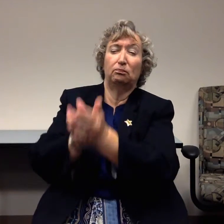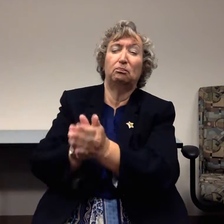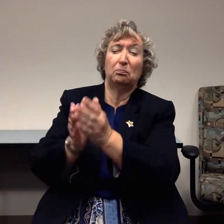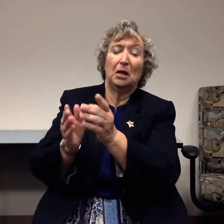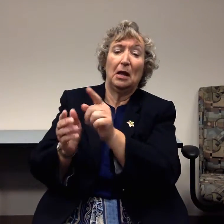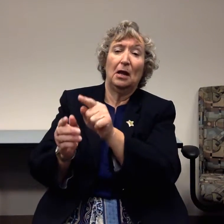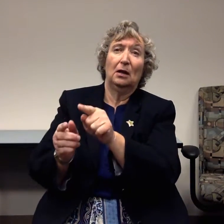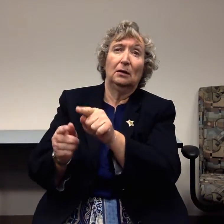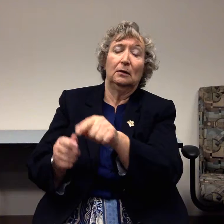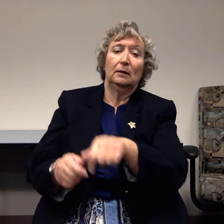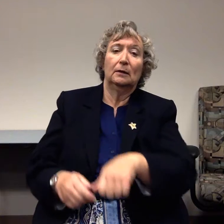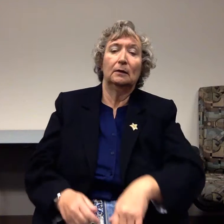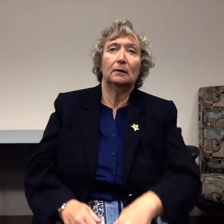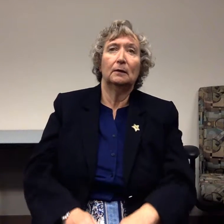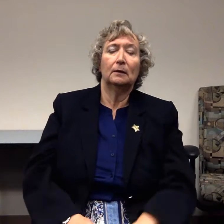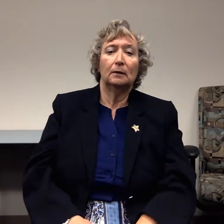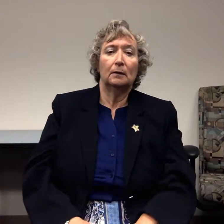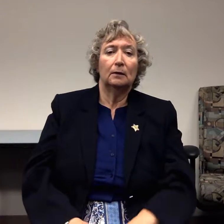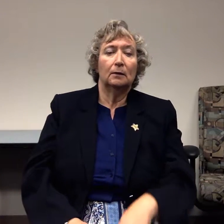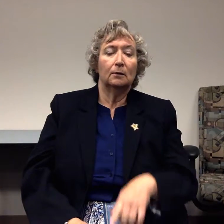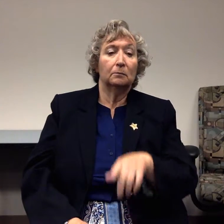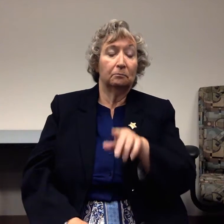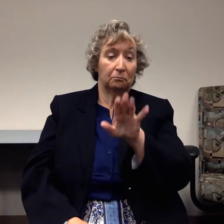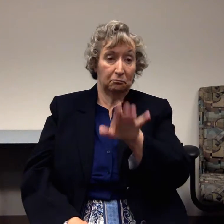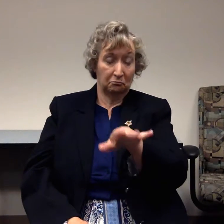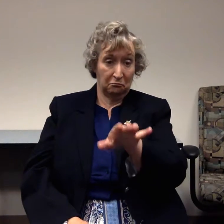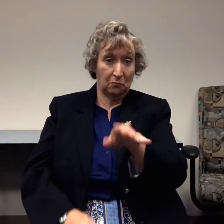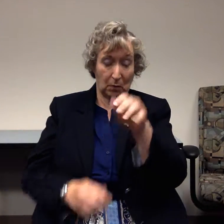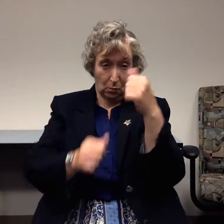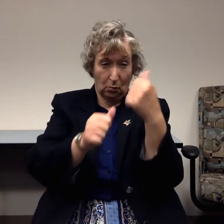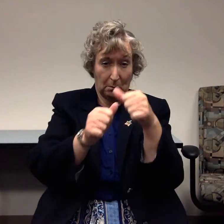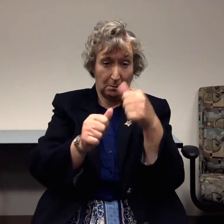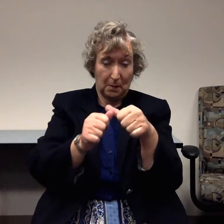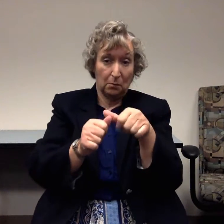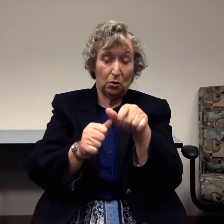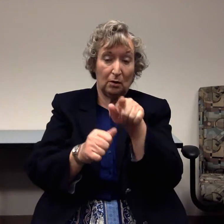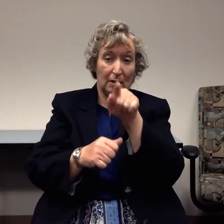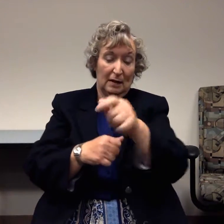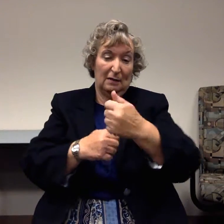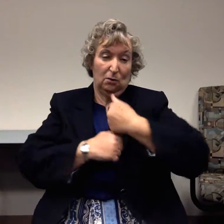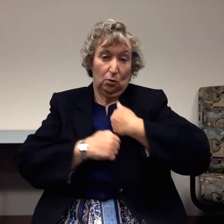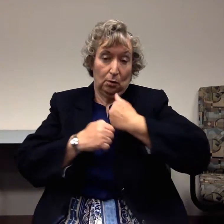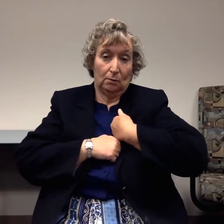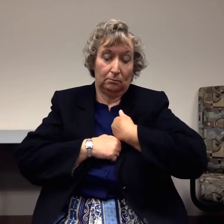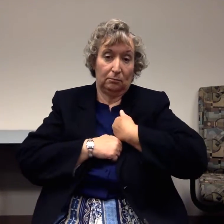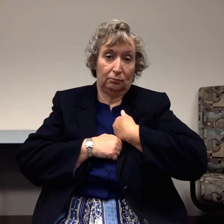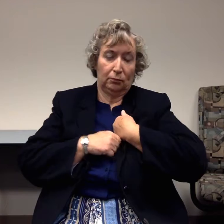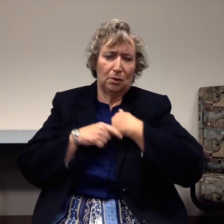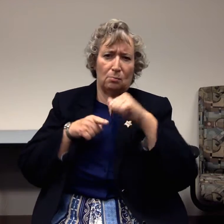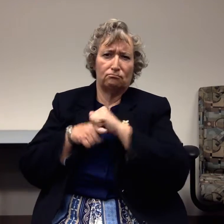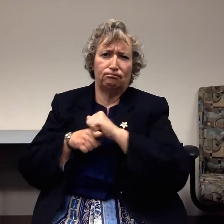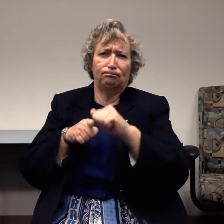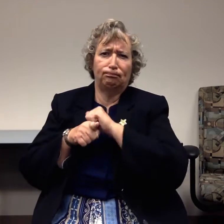Well, they didn't have problems with that. Remember, they had a trained army that had the red coats, and they were ready to go. These are other